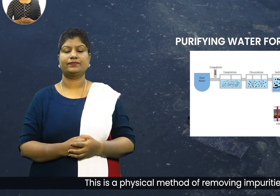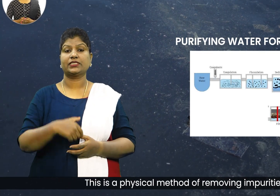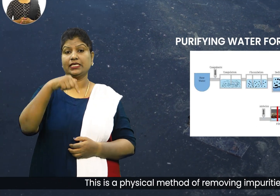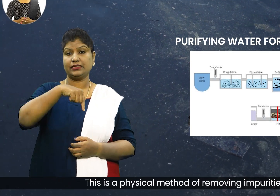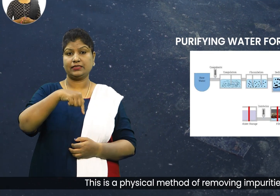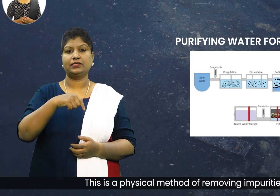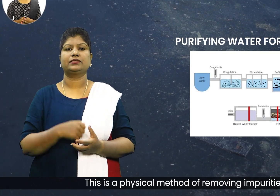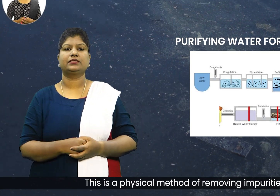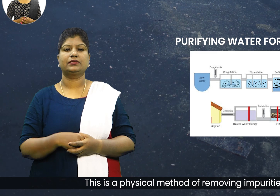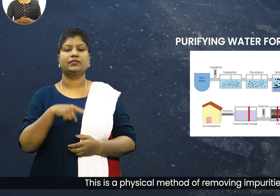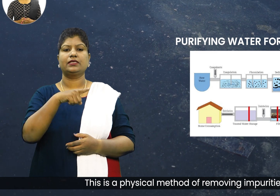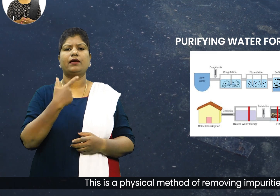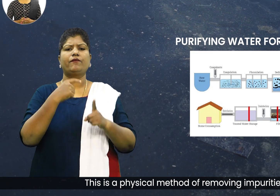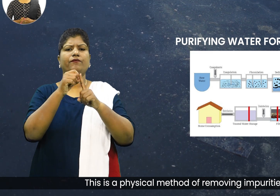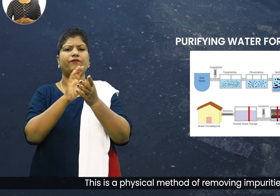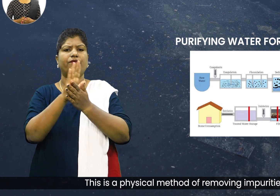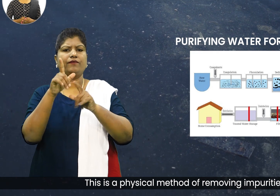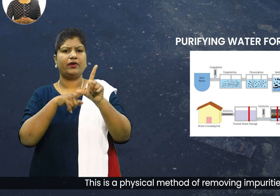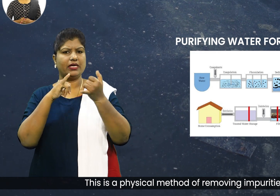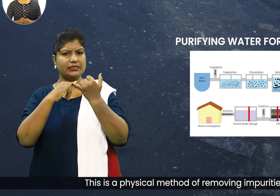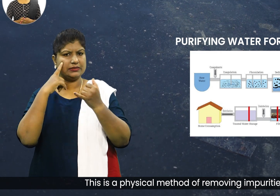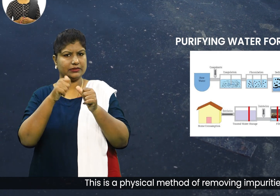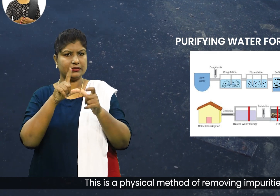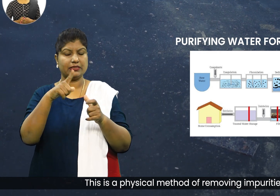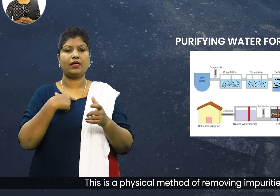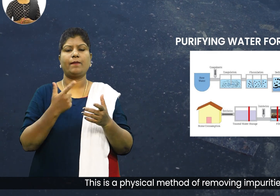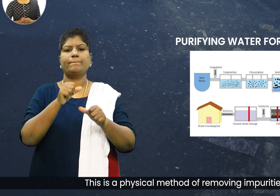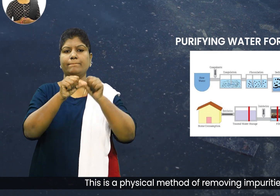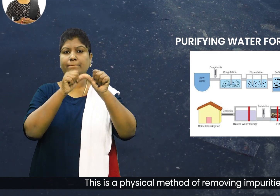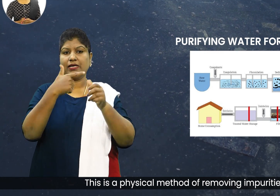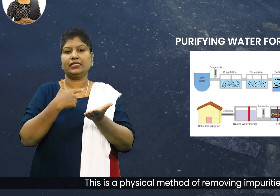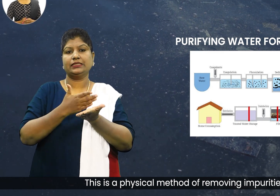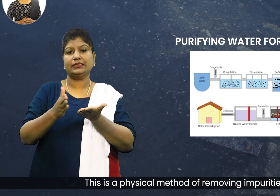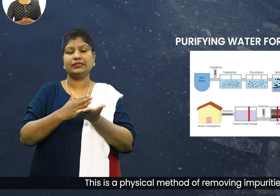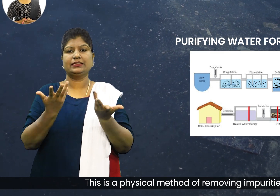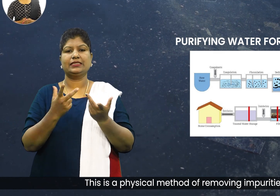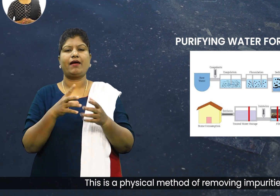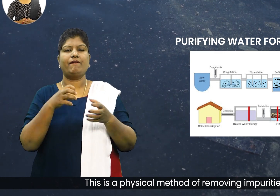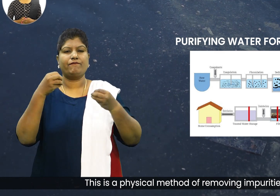This is a physical method of removing impurities.